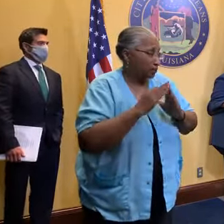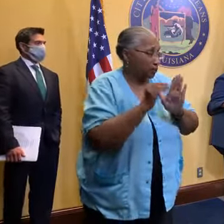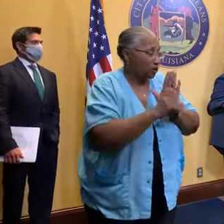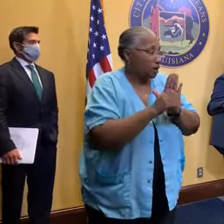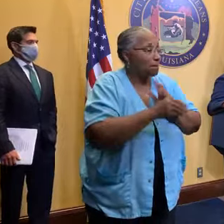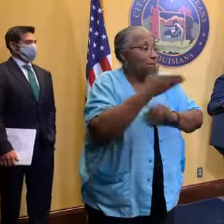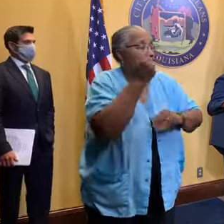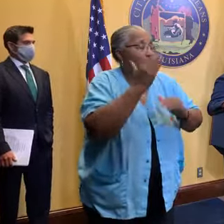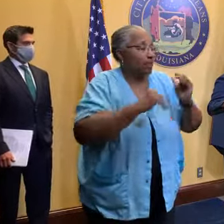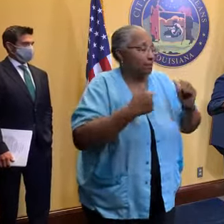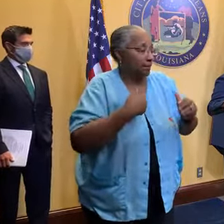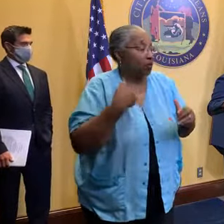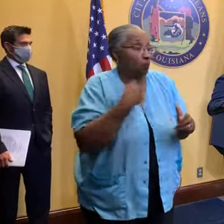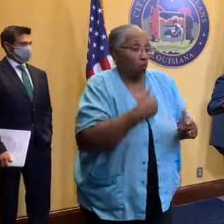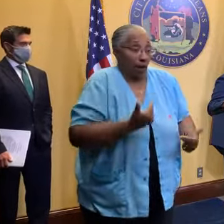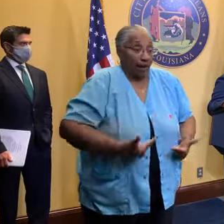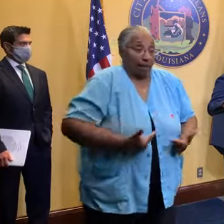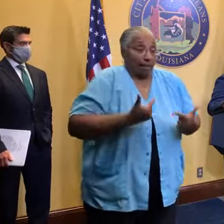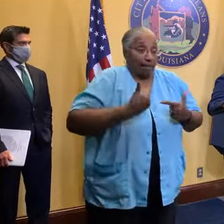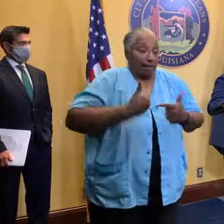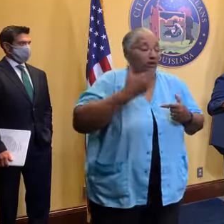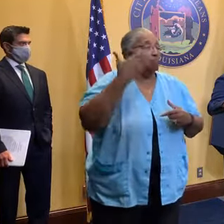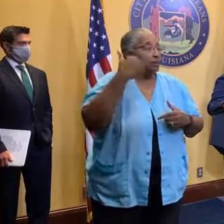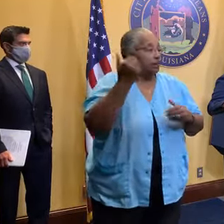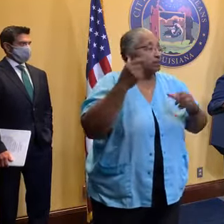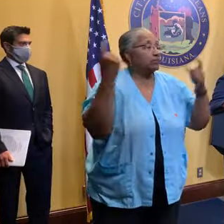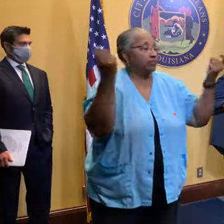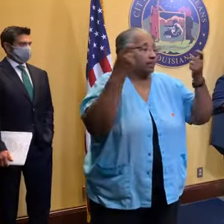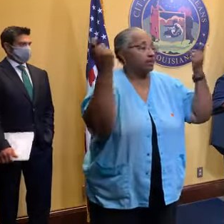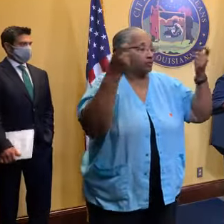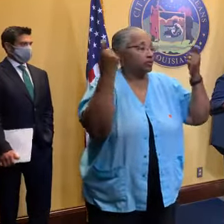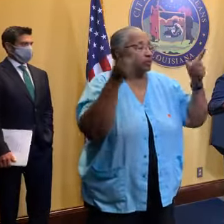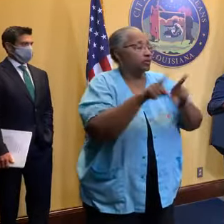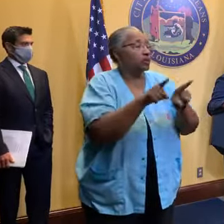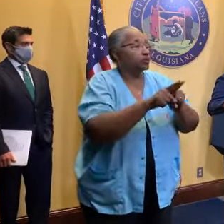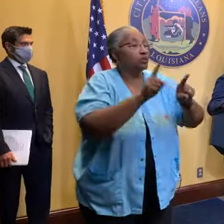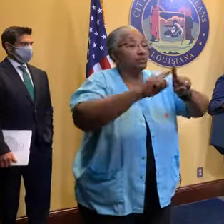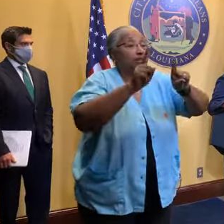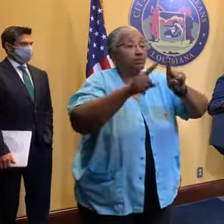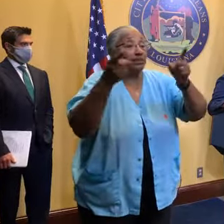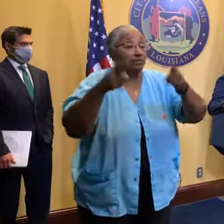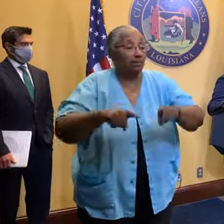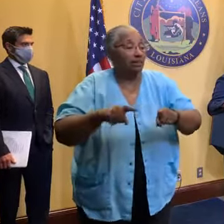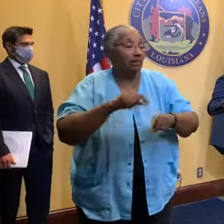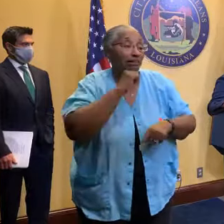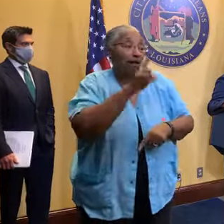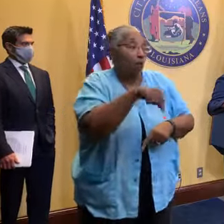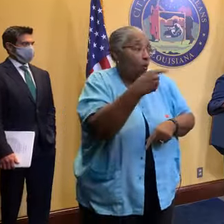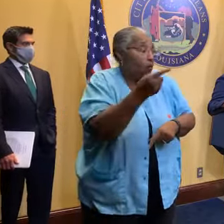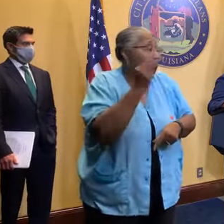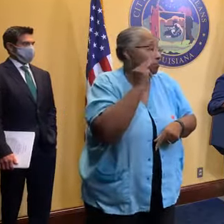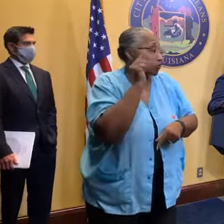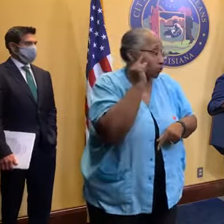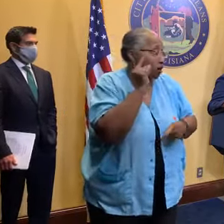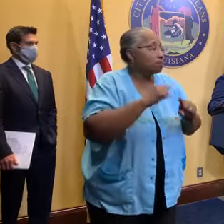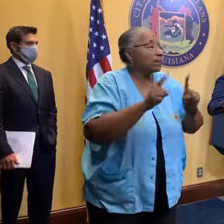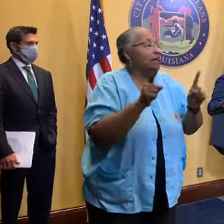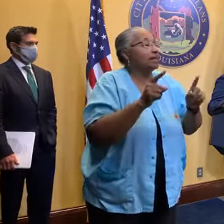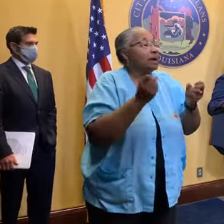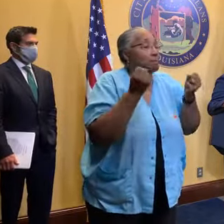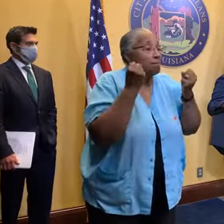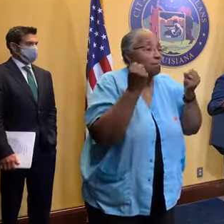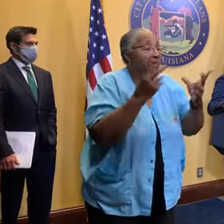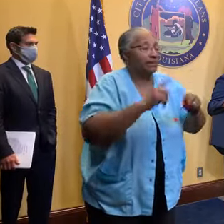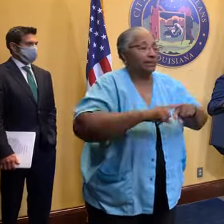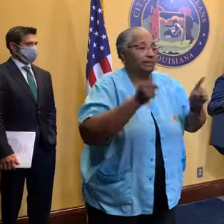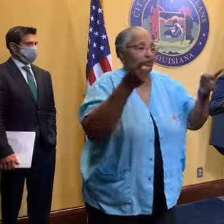live off of festivals and events. So it's not just Mardi Gras, right? It's many different events. And I